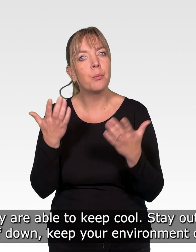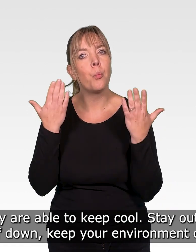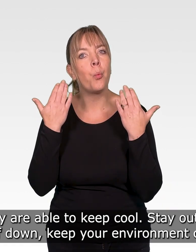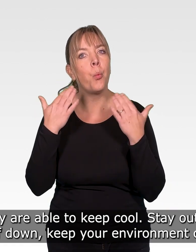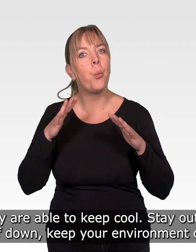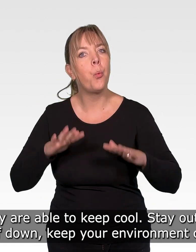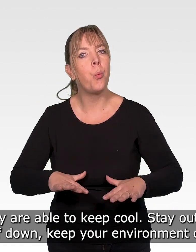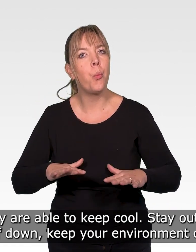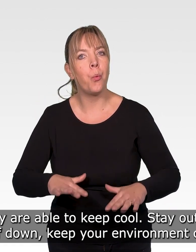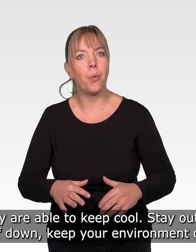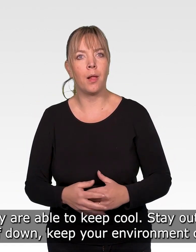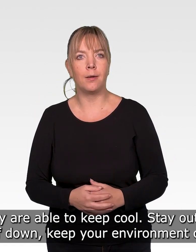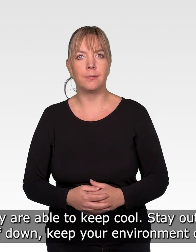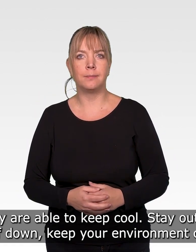cool.